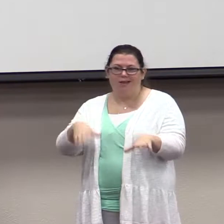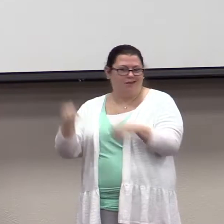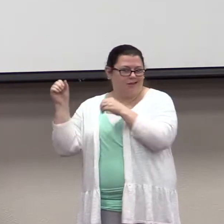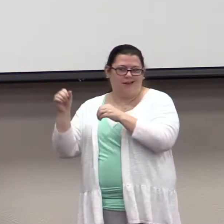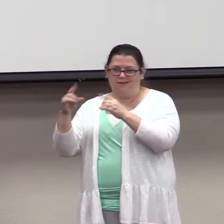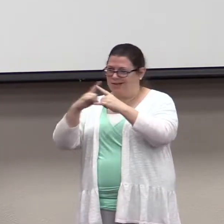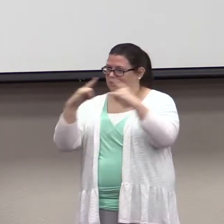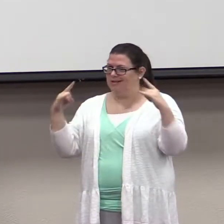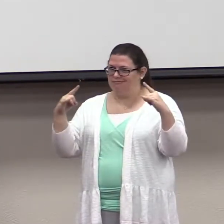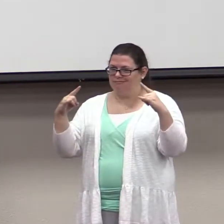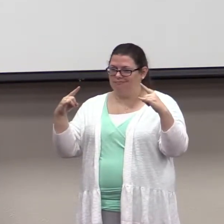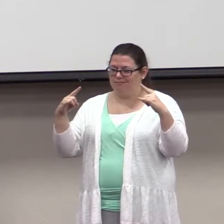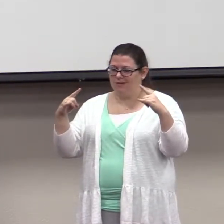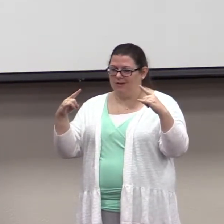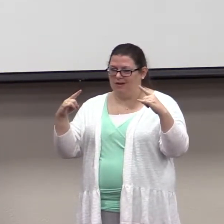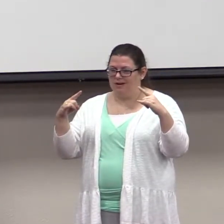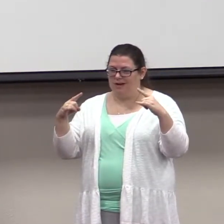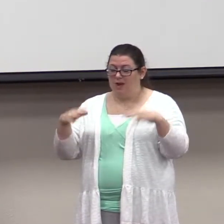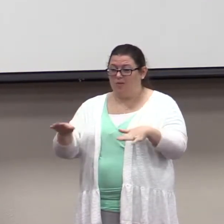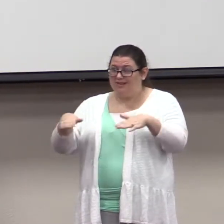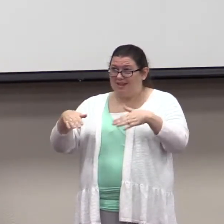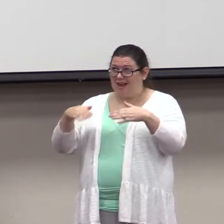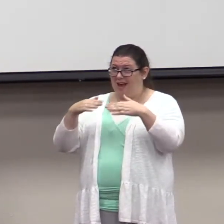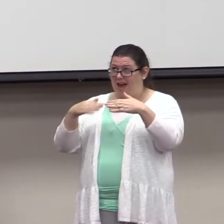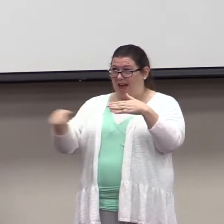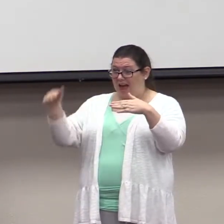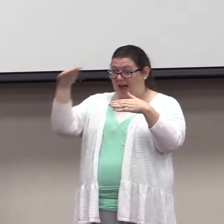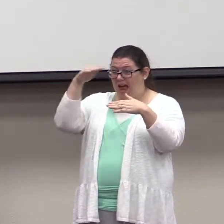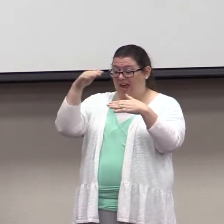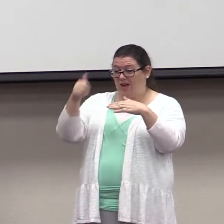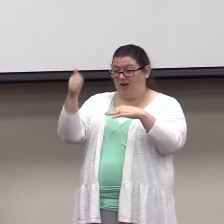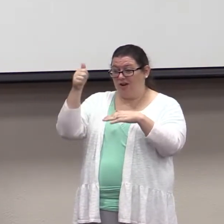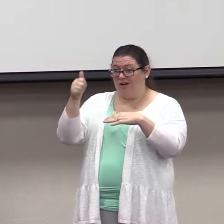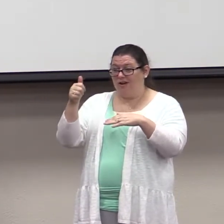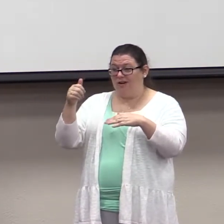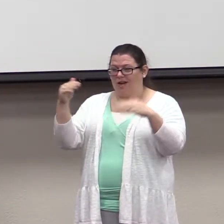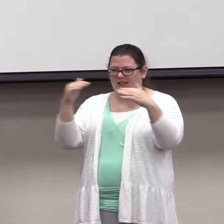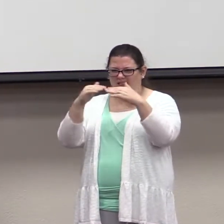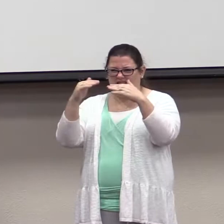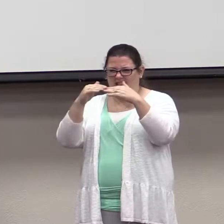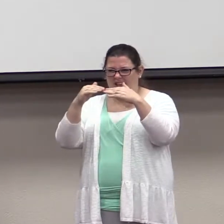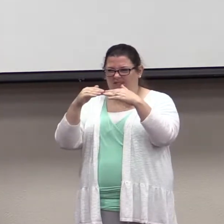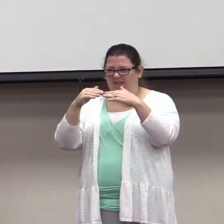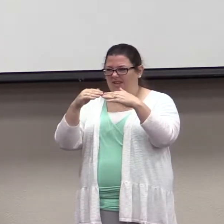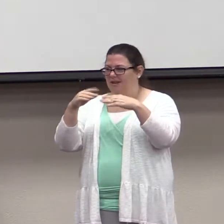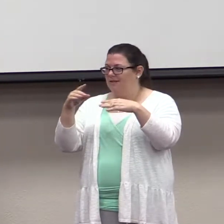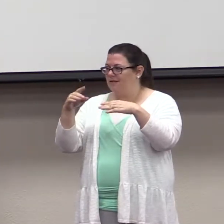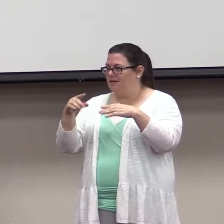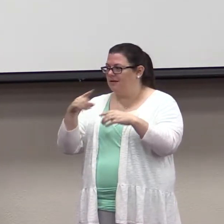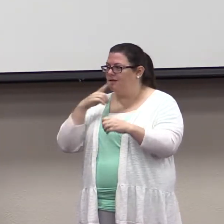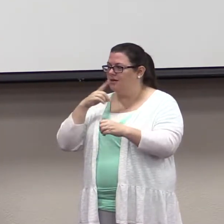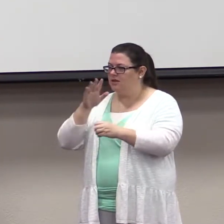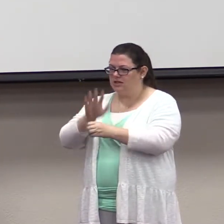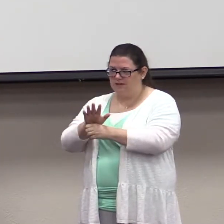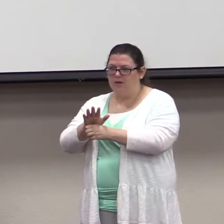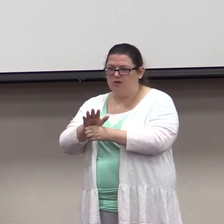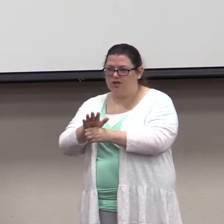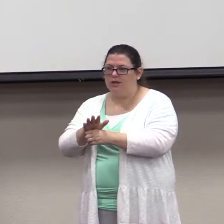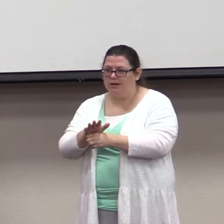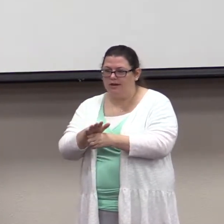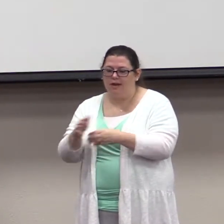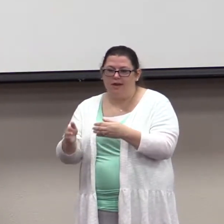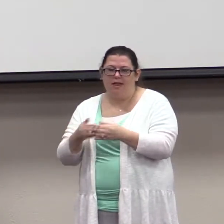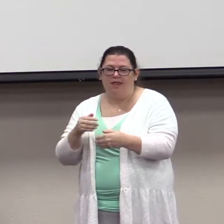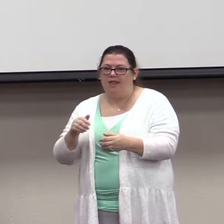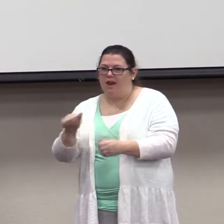out for us because this was a higher level of devotion than most personal servants ever gave to their masters. We see that